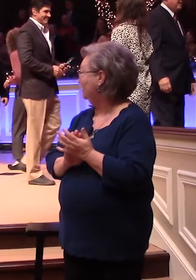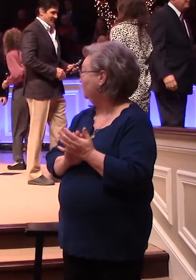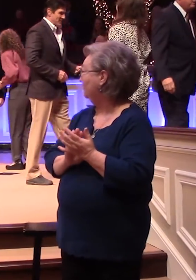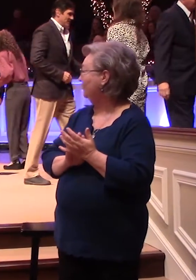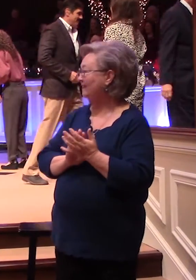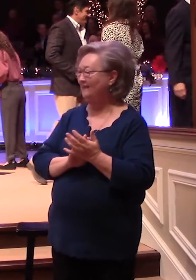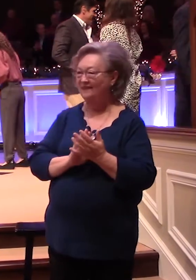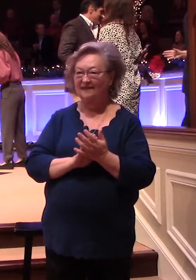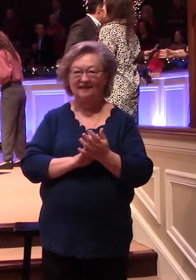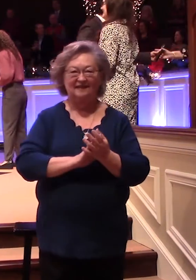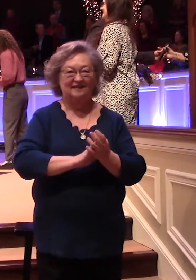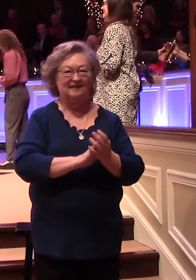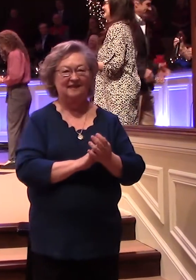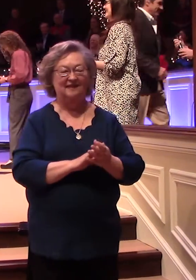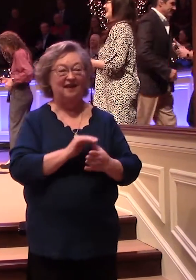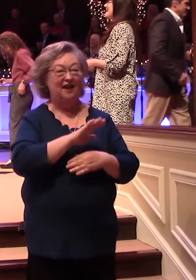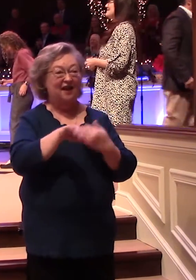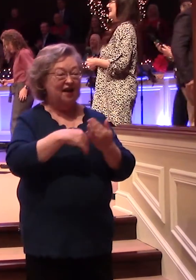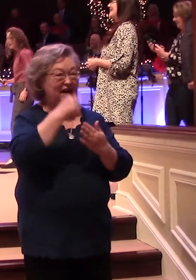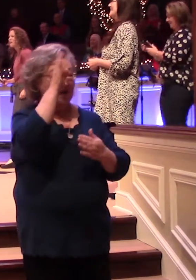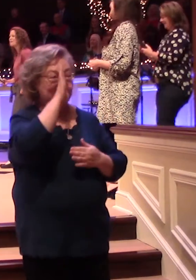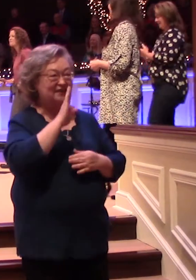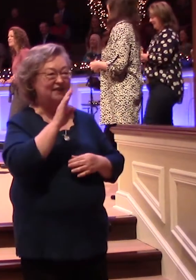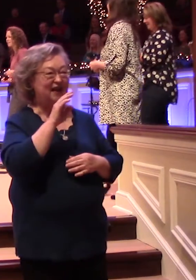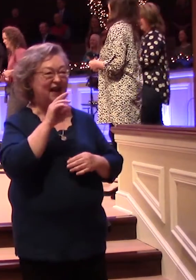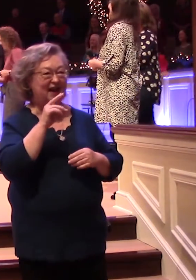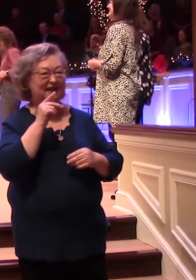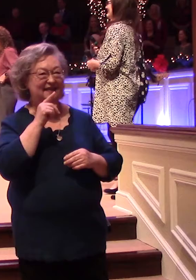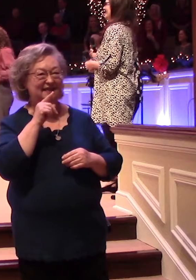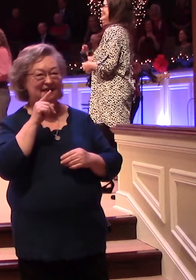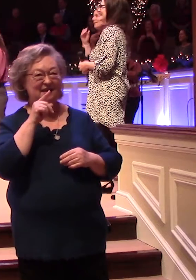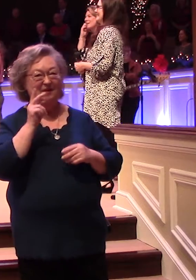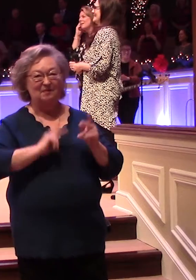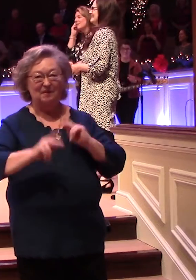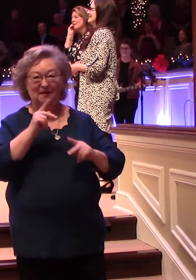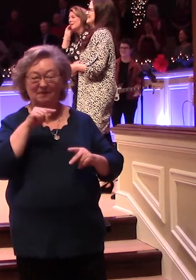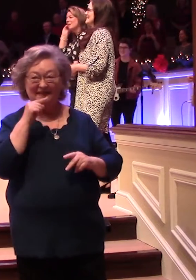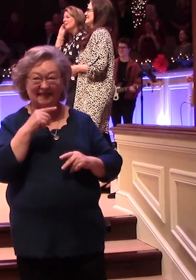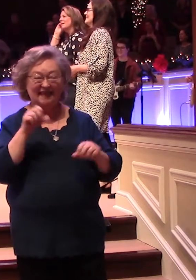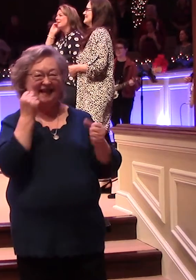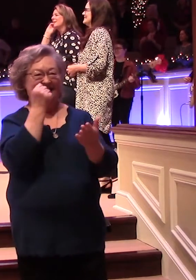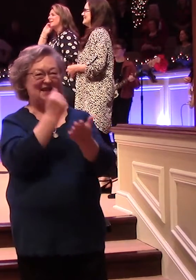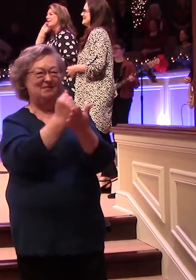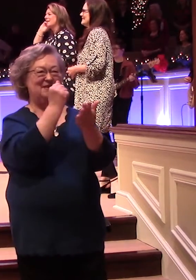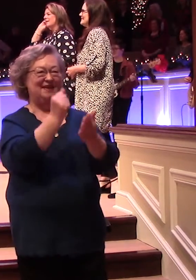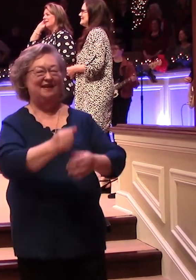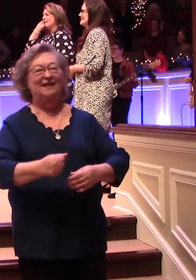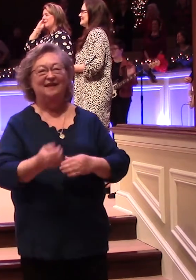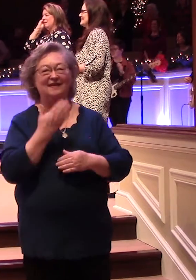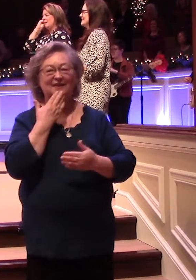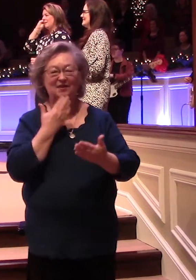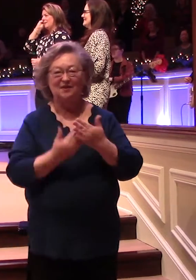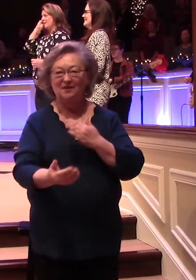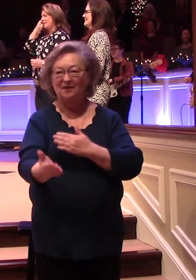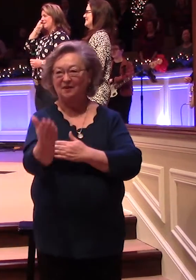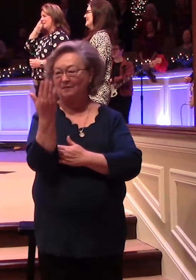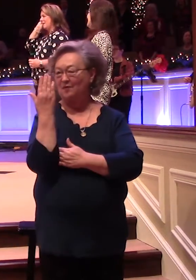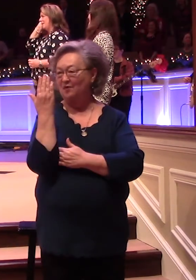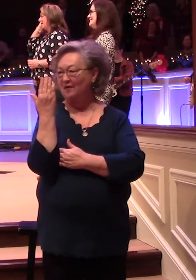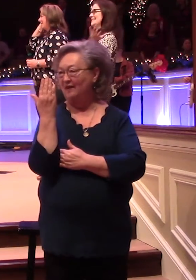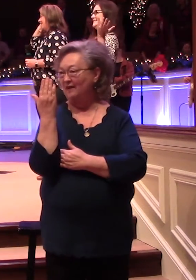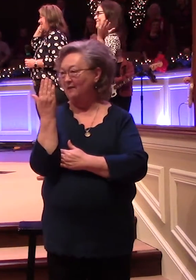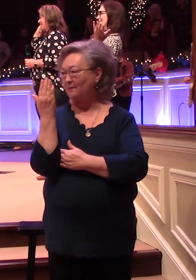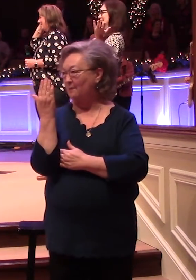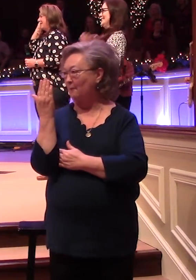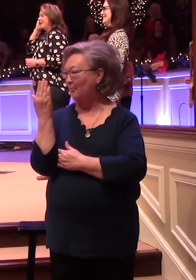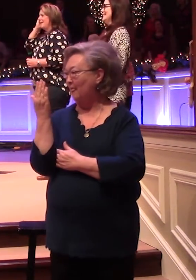And all God's people said, amen, amen. Well, good morning again. And what? How am I following that, John? John said, you're going to